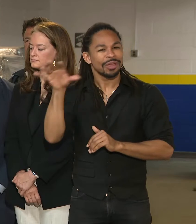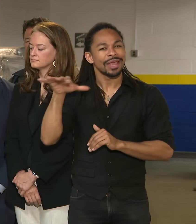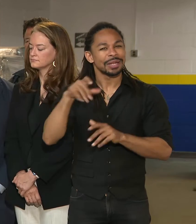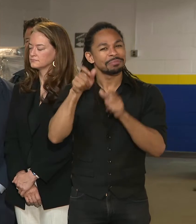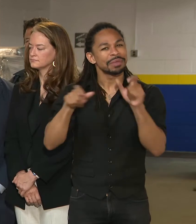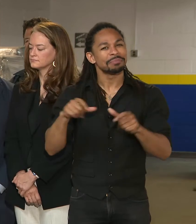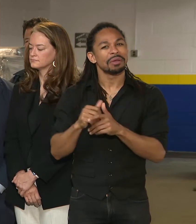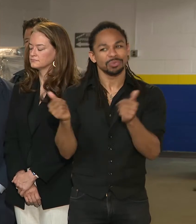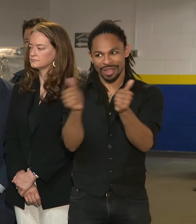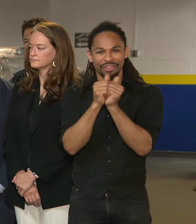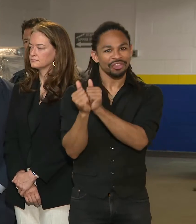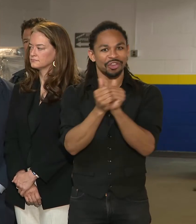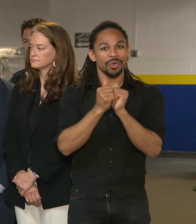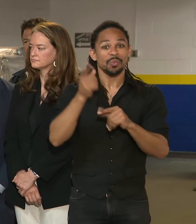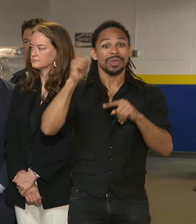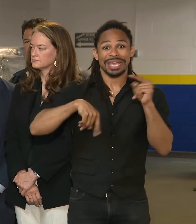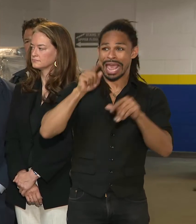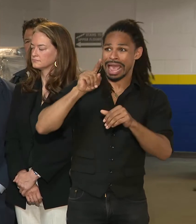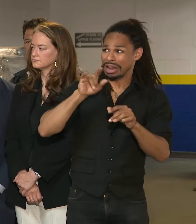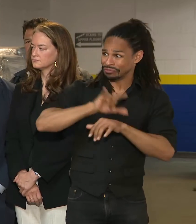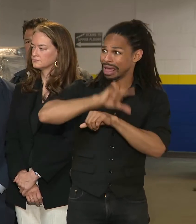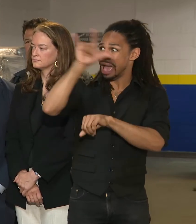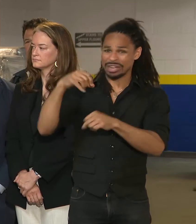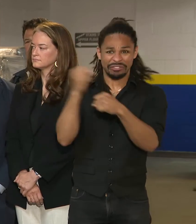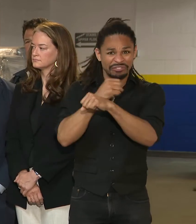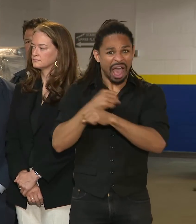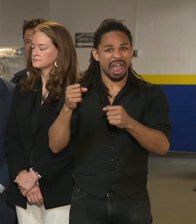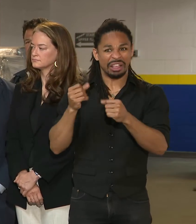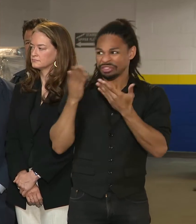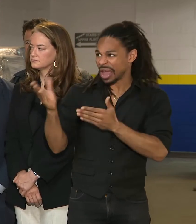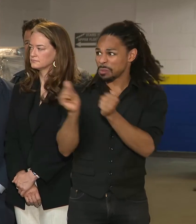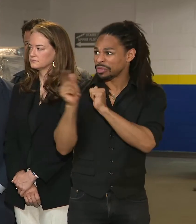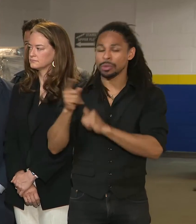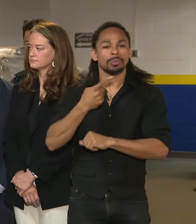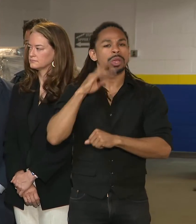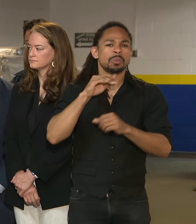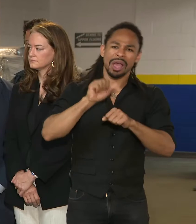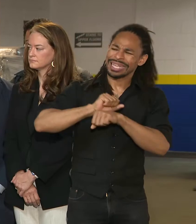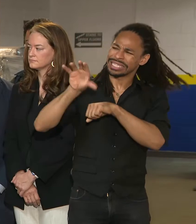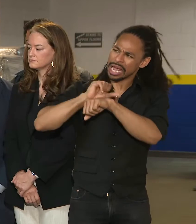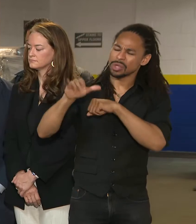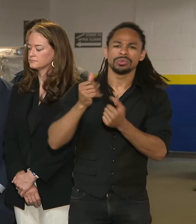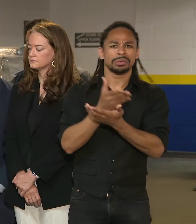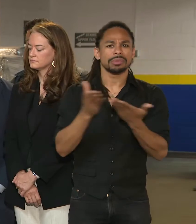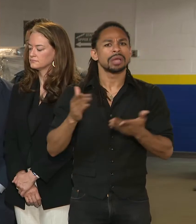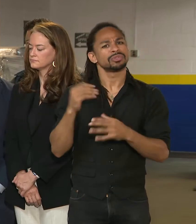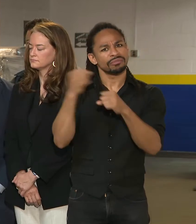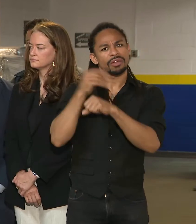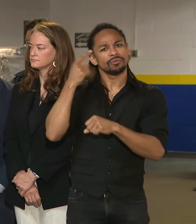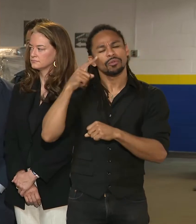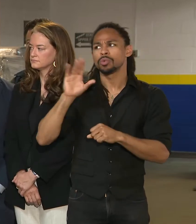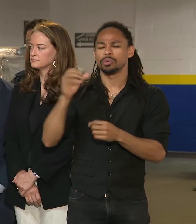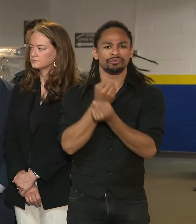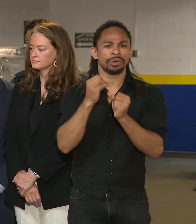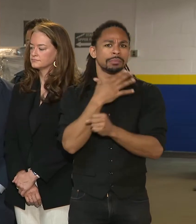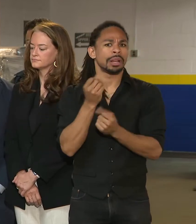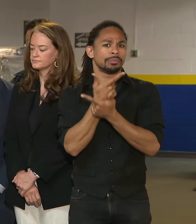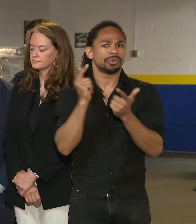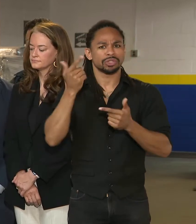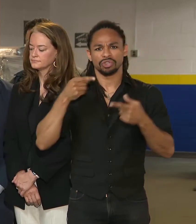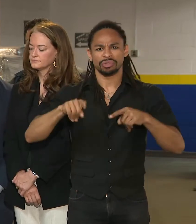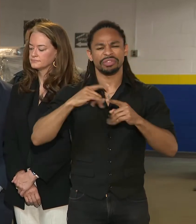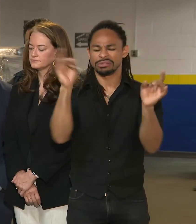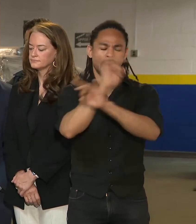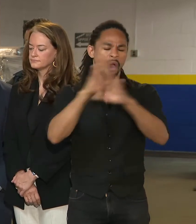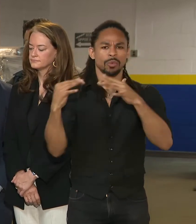ground here, we're going to give you the supplies to assist you as you fight for your freedom and liberation during this horrific war. Thank